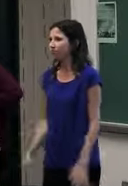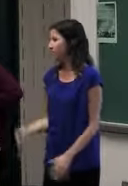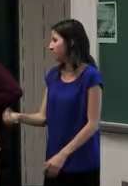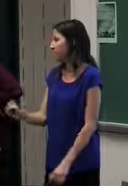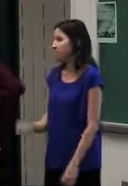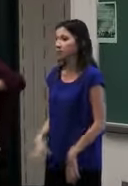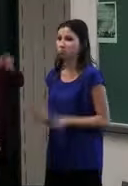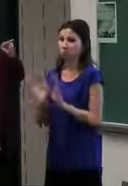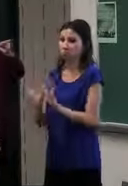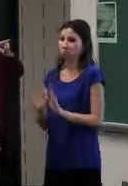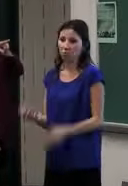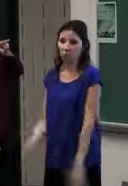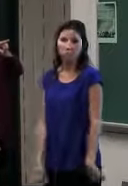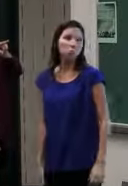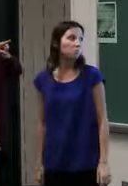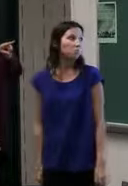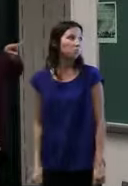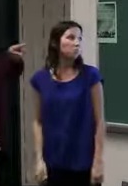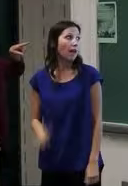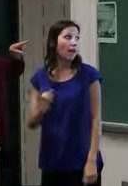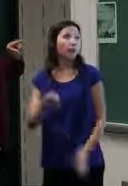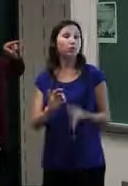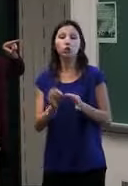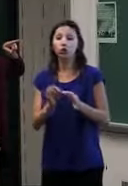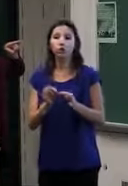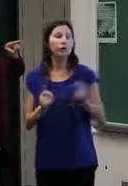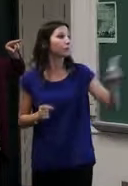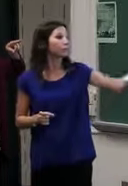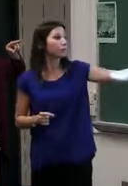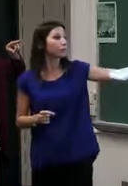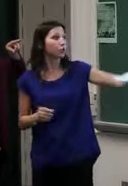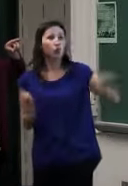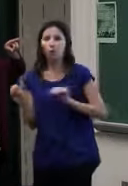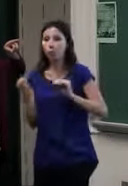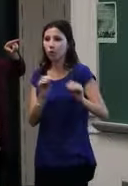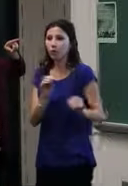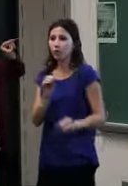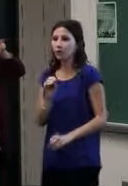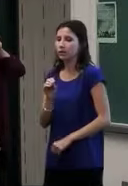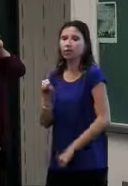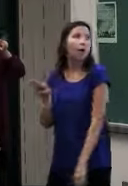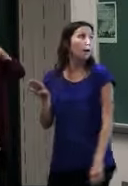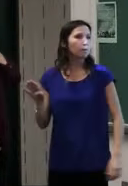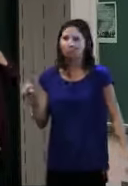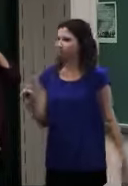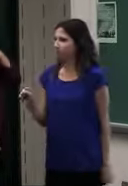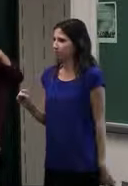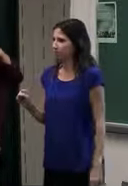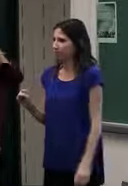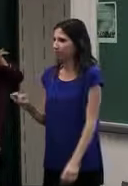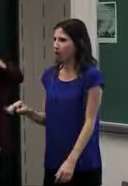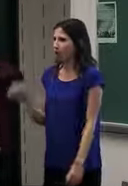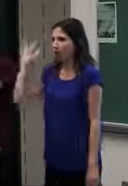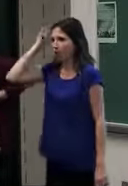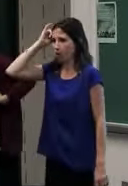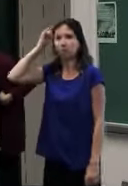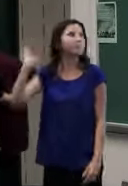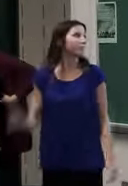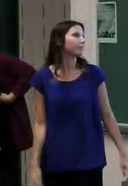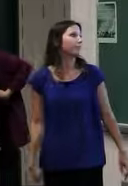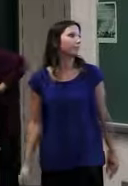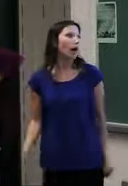Yeah, it was great. And that's another interpreter that's a blank. She's moving to Buffalo, so I got her a blanket. I made her a blanket.